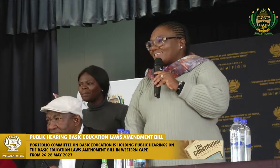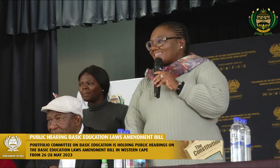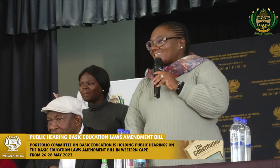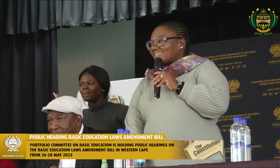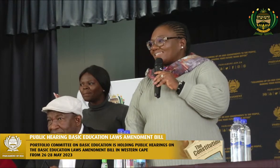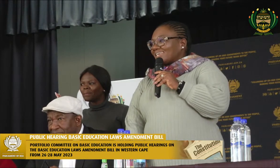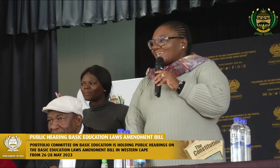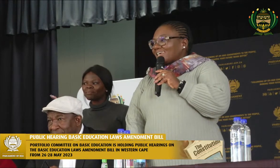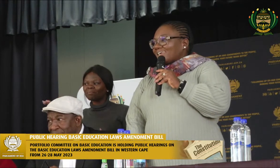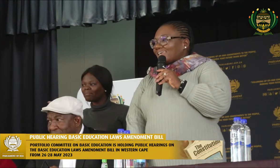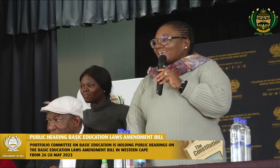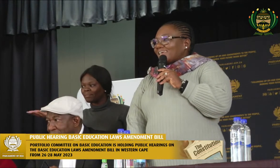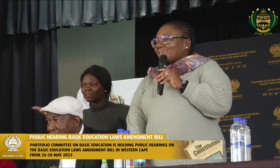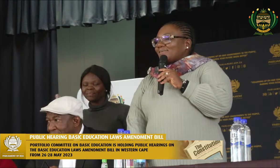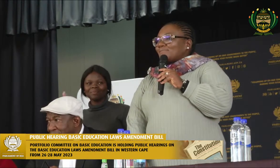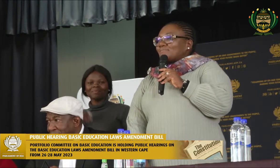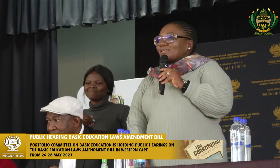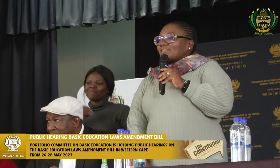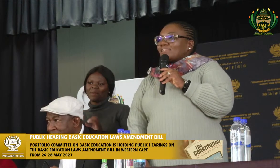orientated.